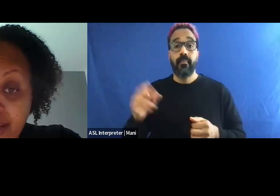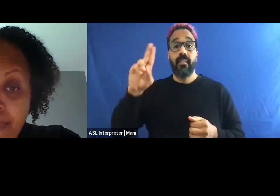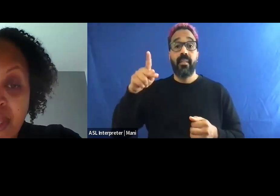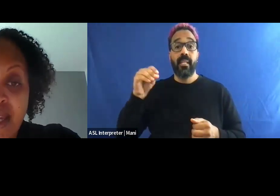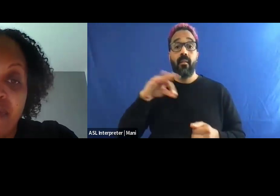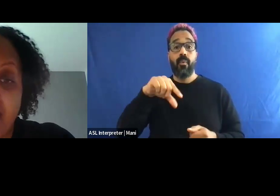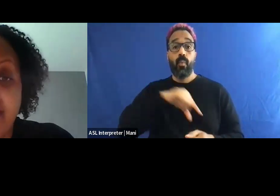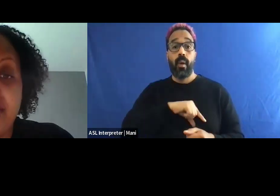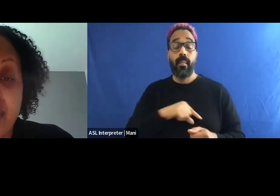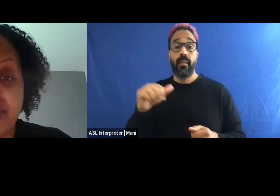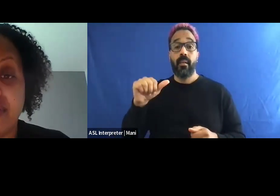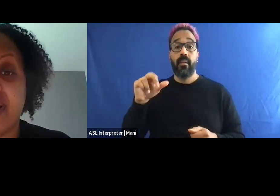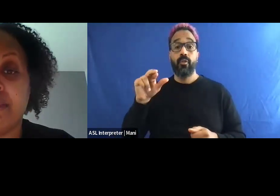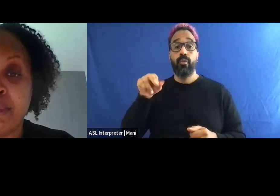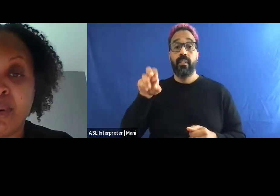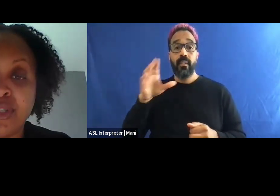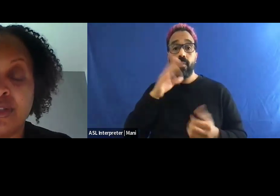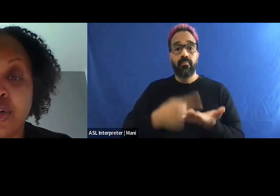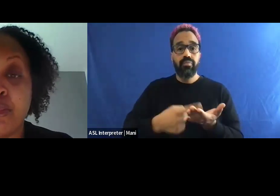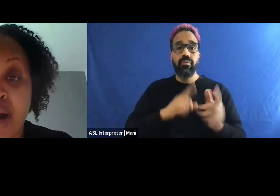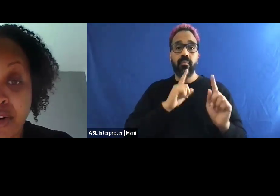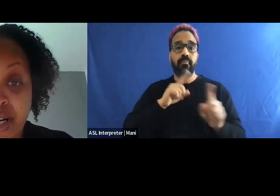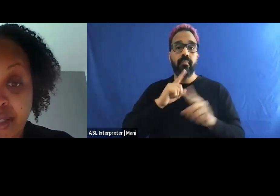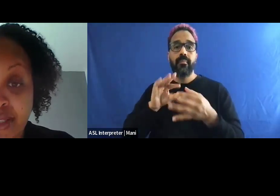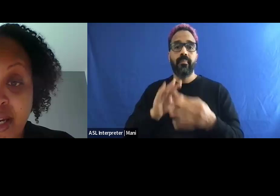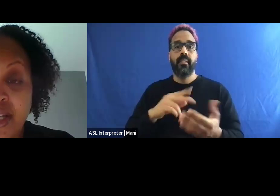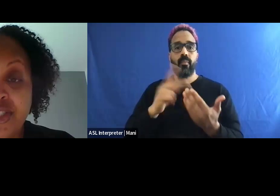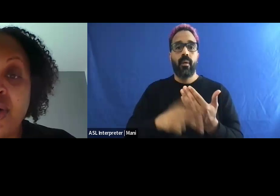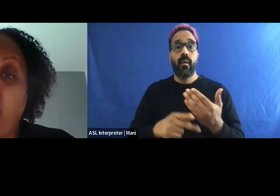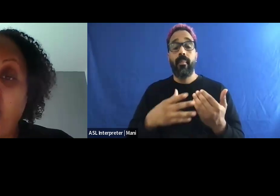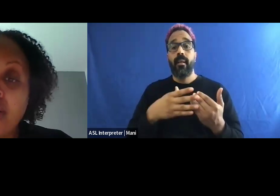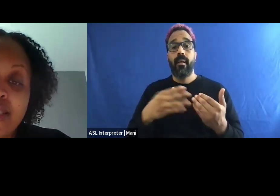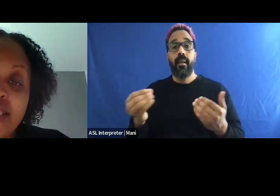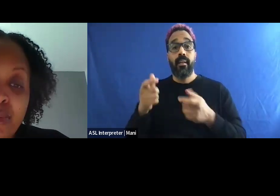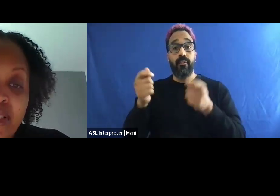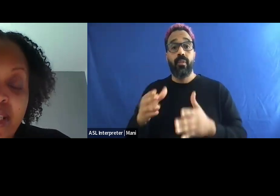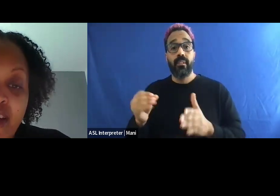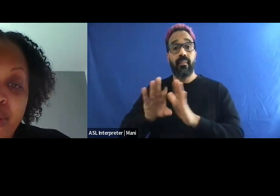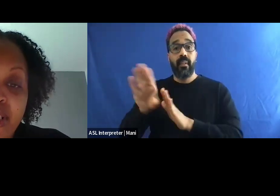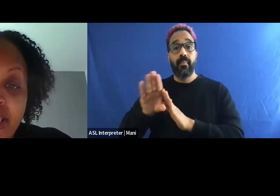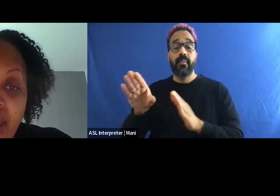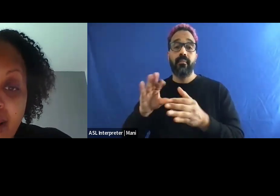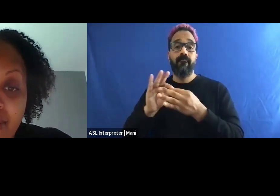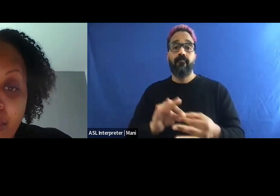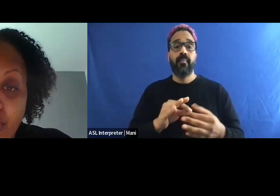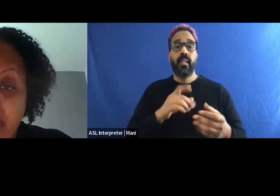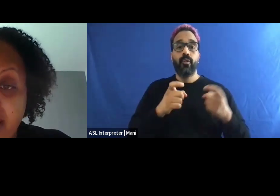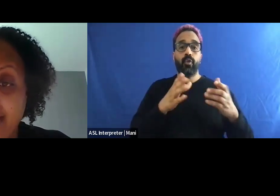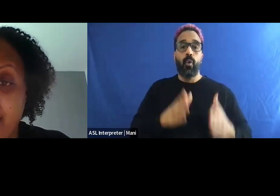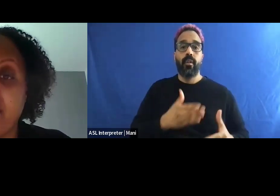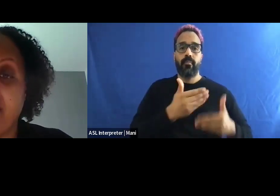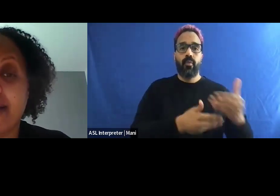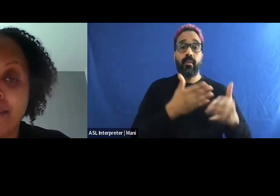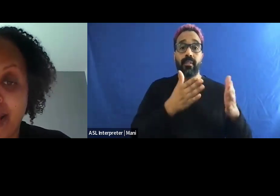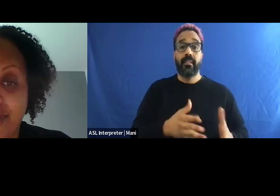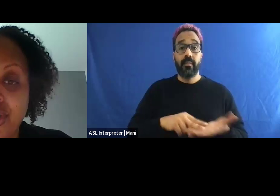programs. And finally, the Director of Development reports on donor progress. So all C-suite staff participate in the board meetings